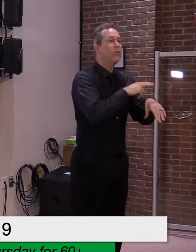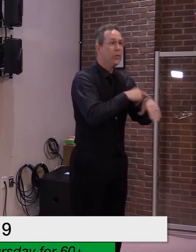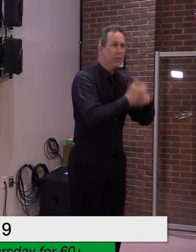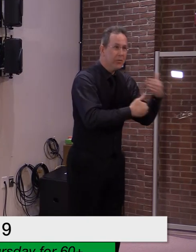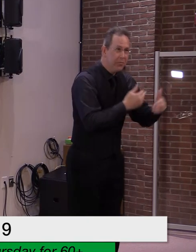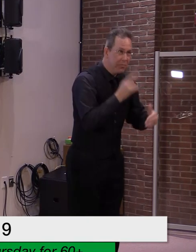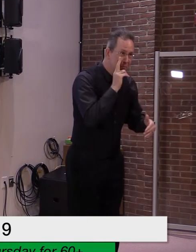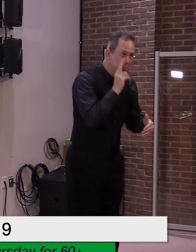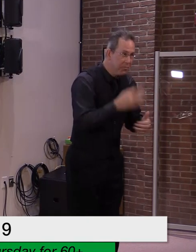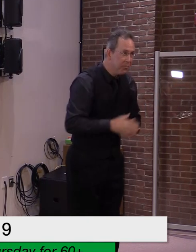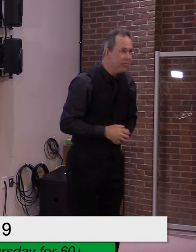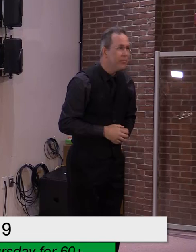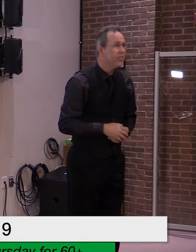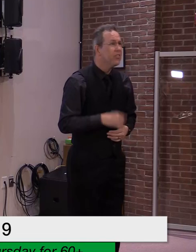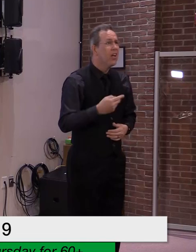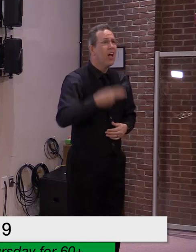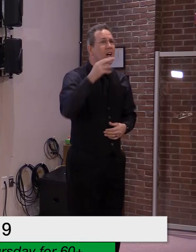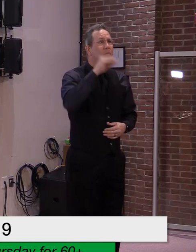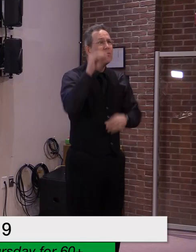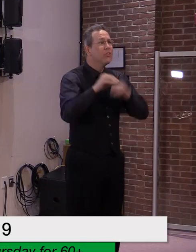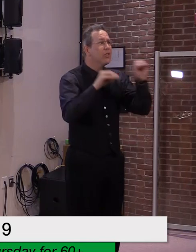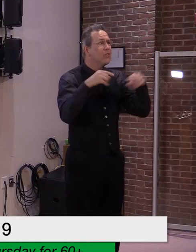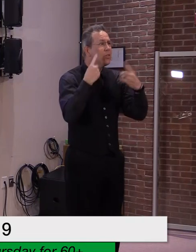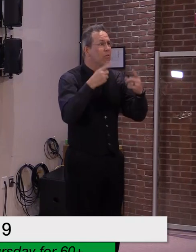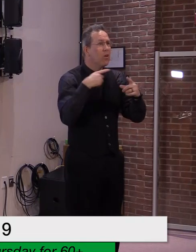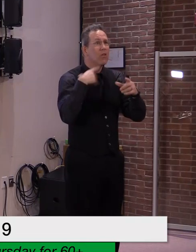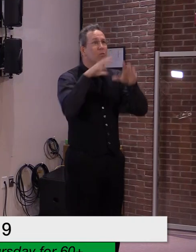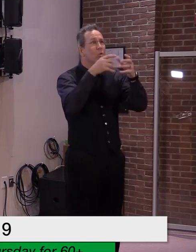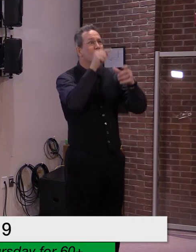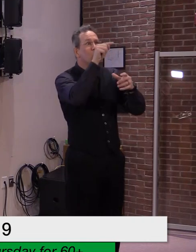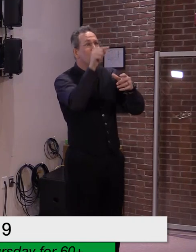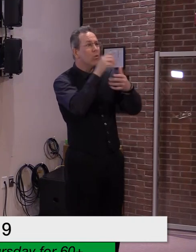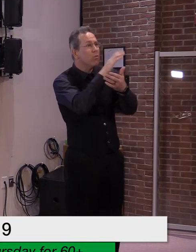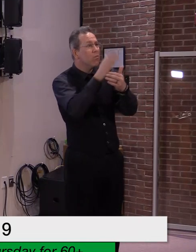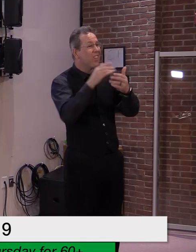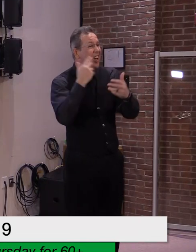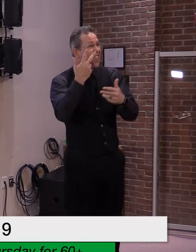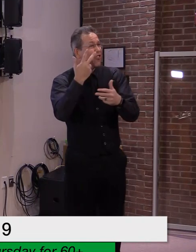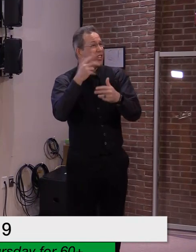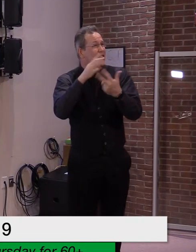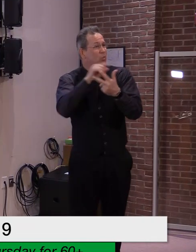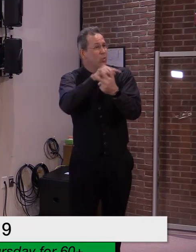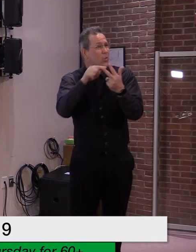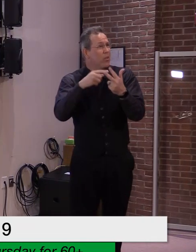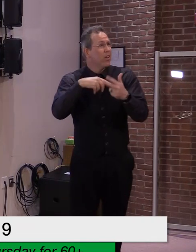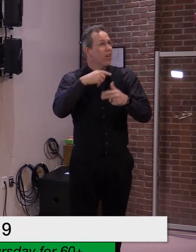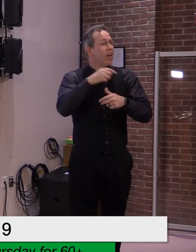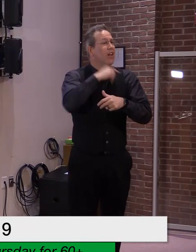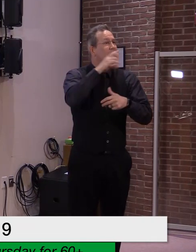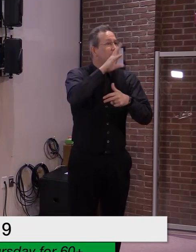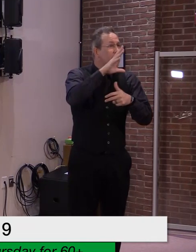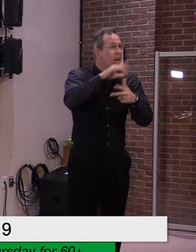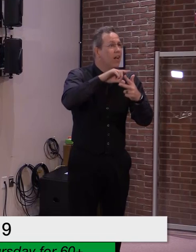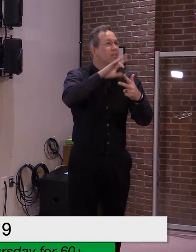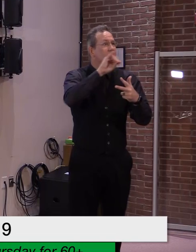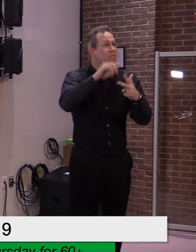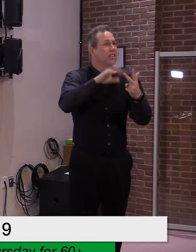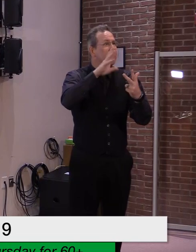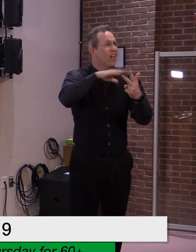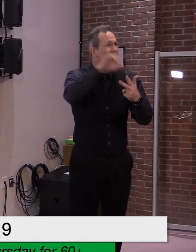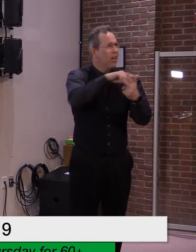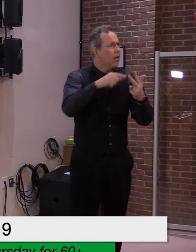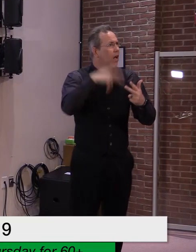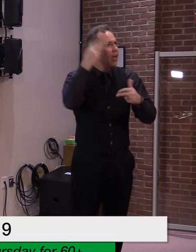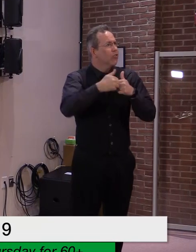age group that have made an appointment to receive a vaccine. So now let's start with